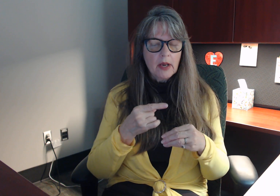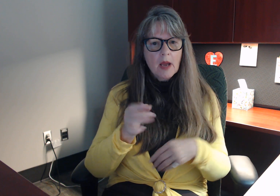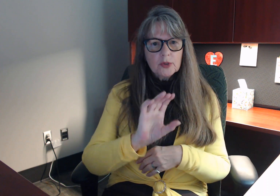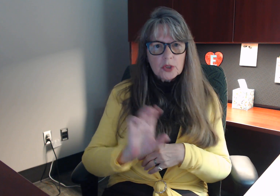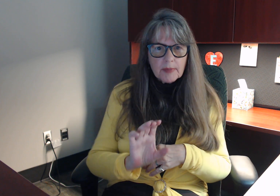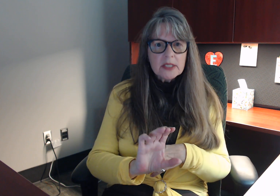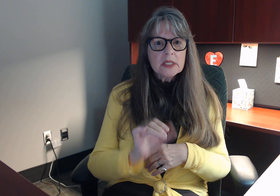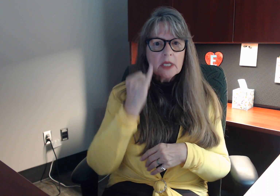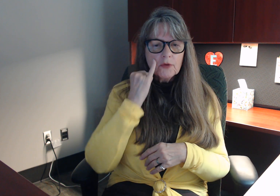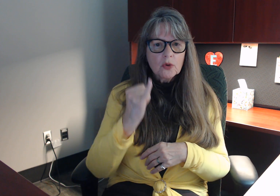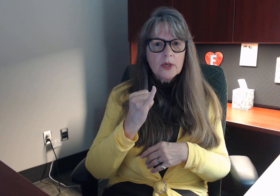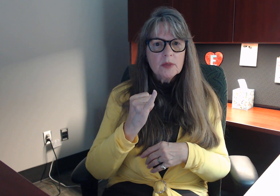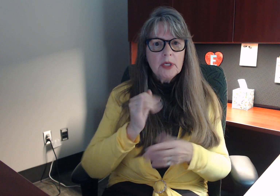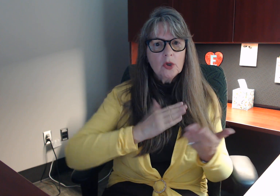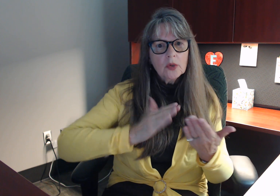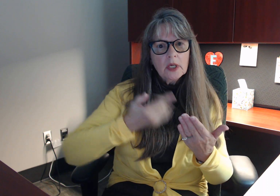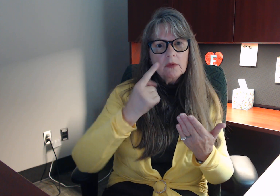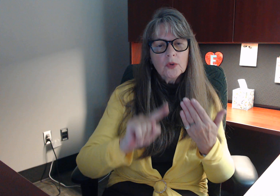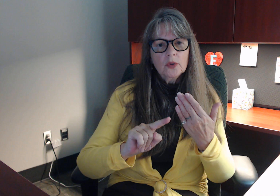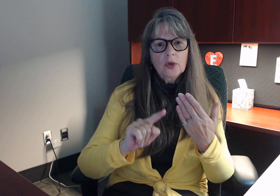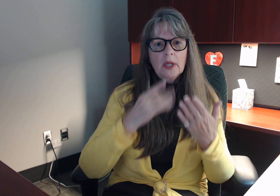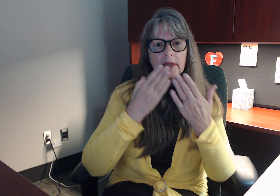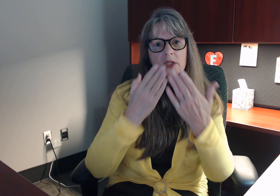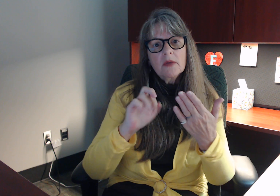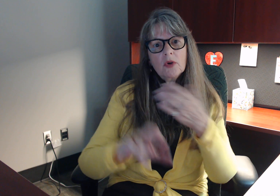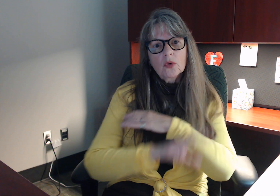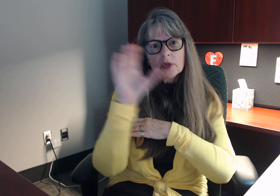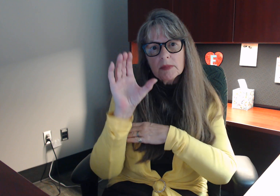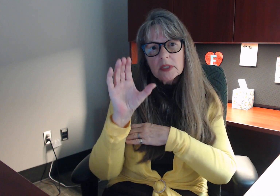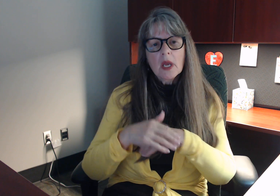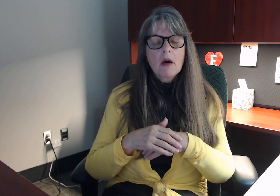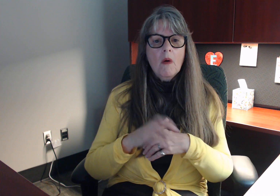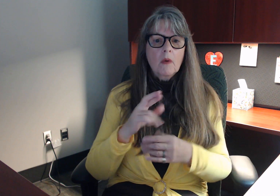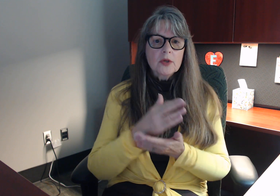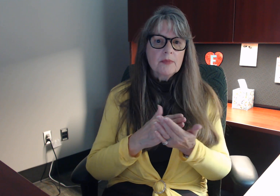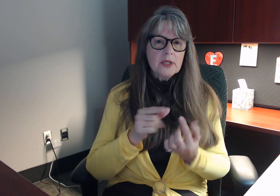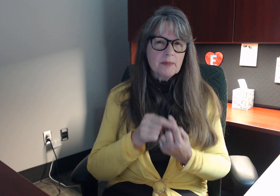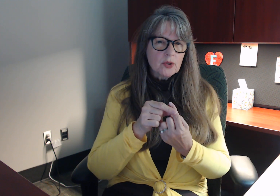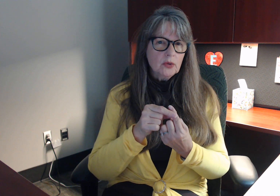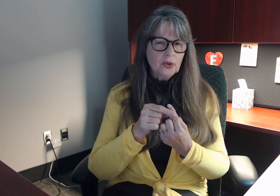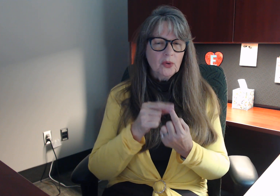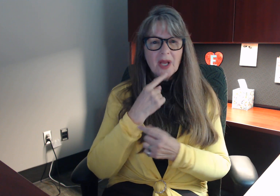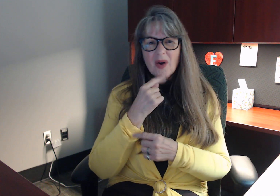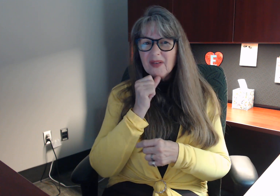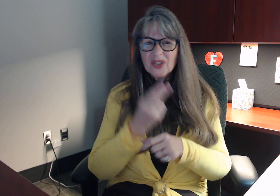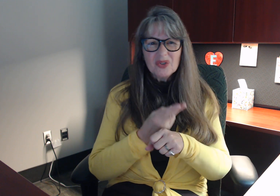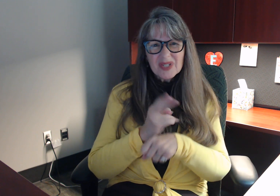But your spices, if you're going to be cooking for, like Thanksgiving or Christmas or something special, and you're going, oh, I haven't used that in a